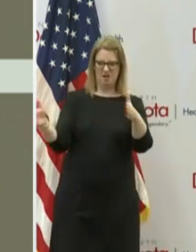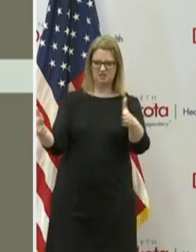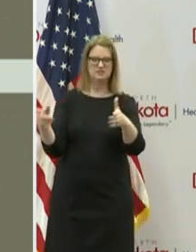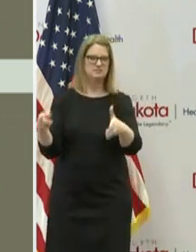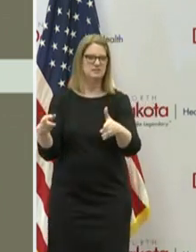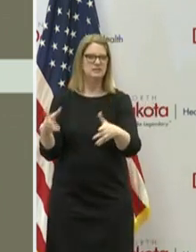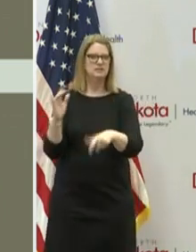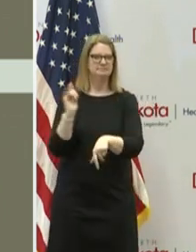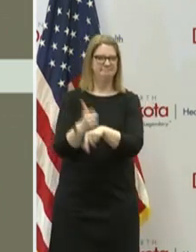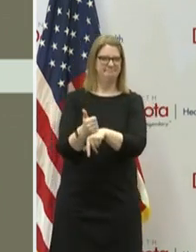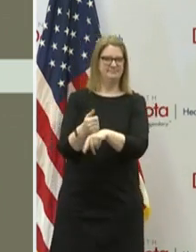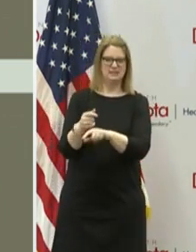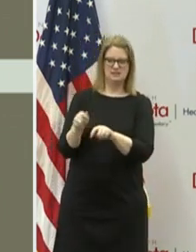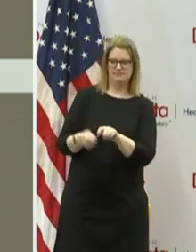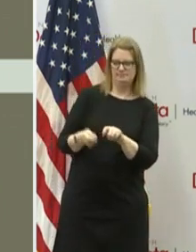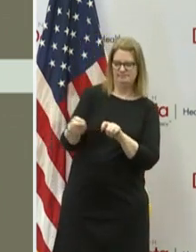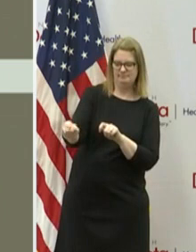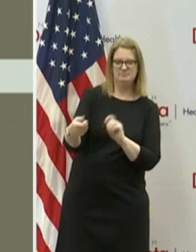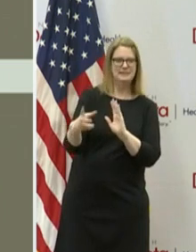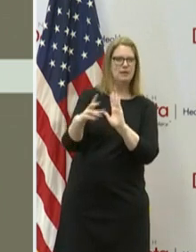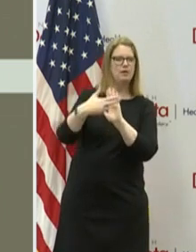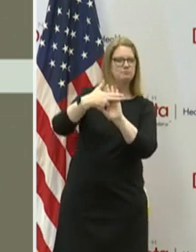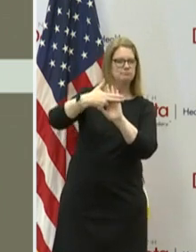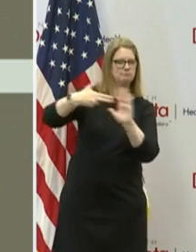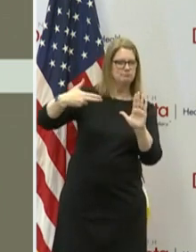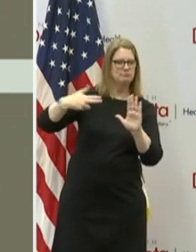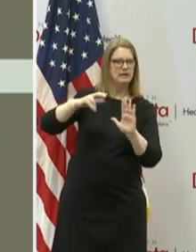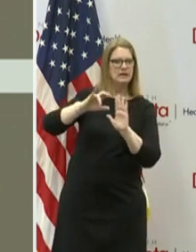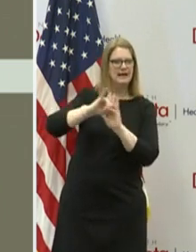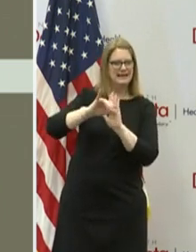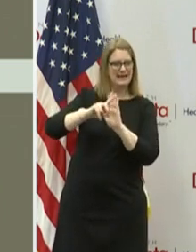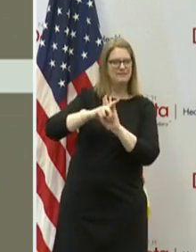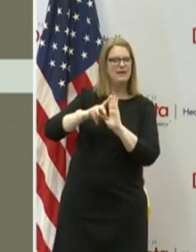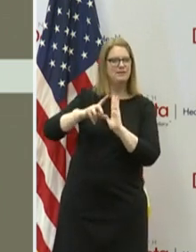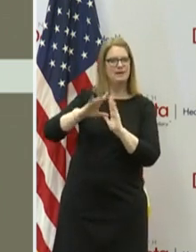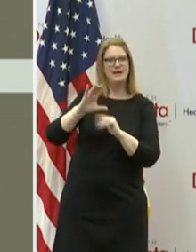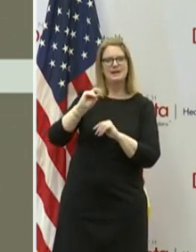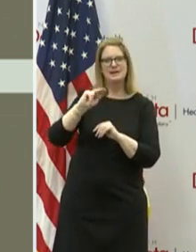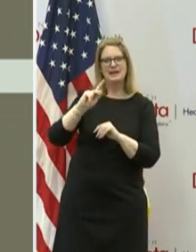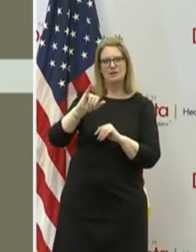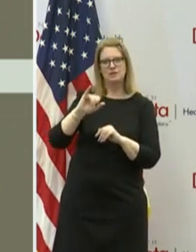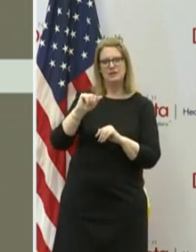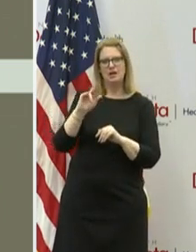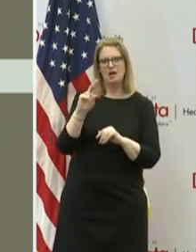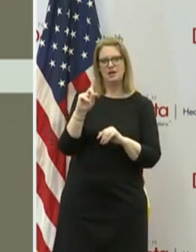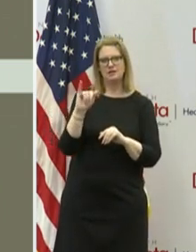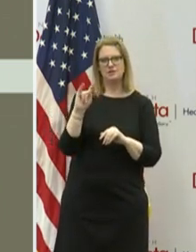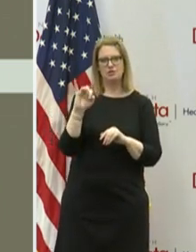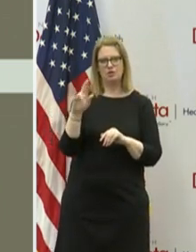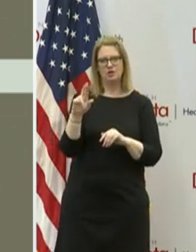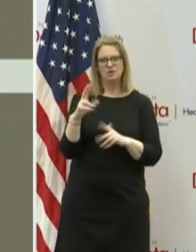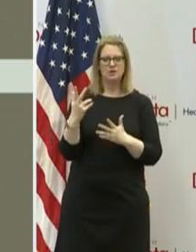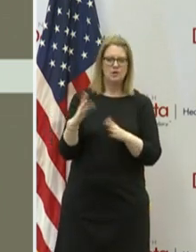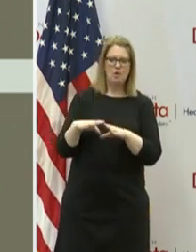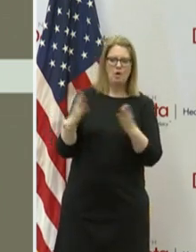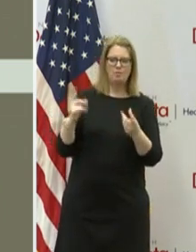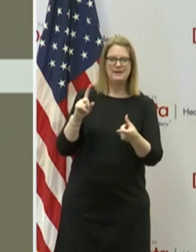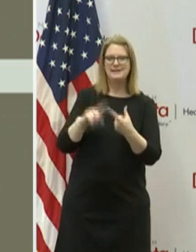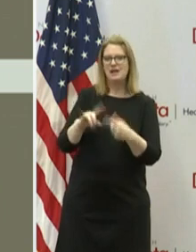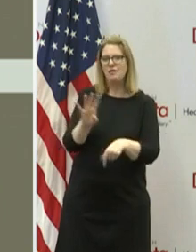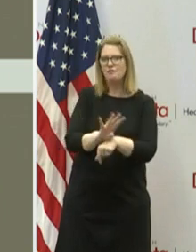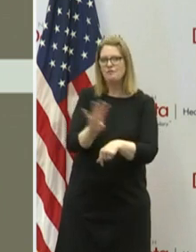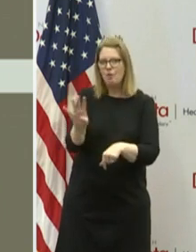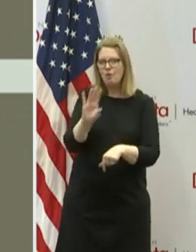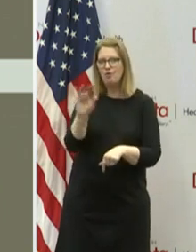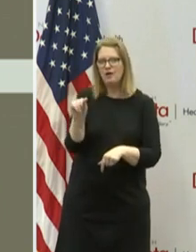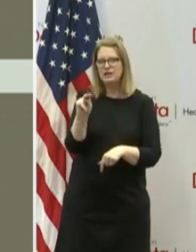boxes right now they're going to be identified by your county auditor, and they're going to be open at up till 4 p.m. on June